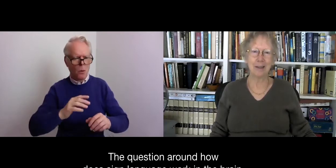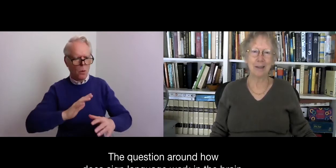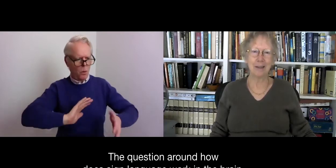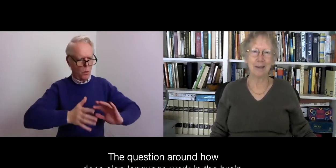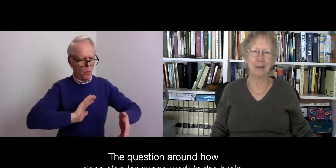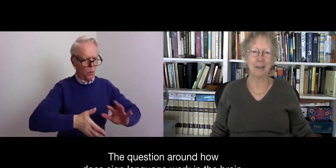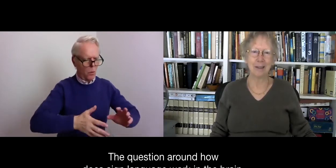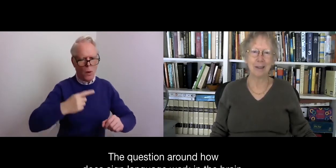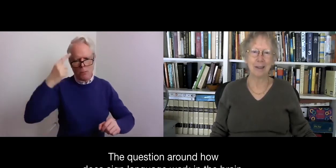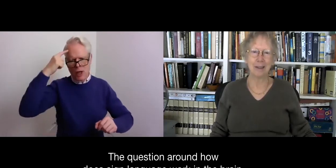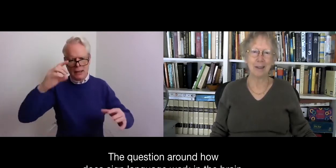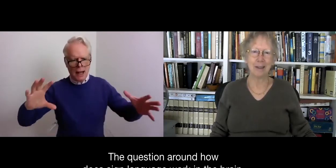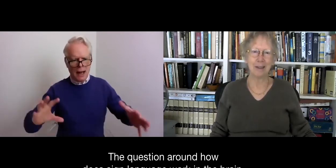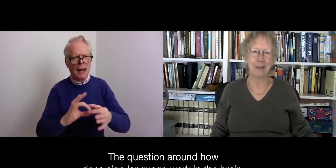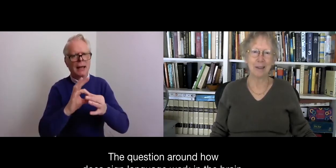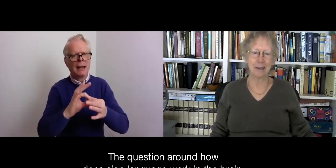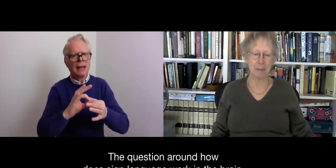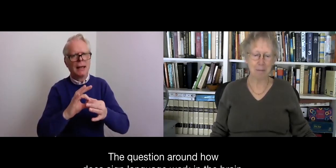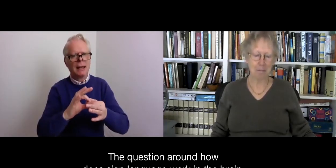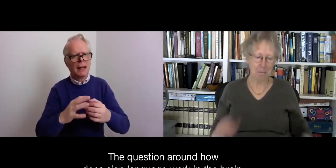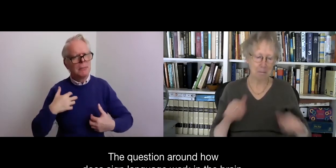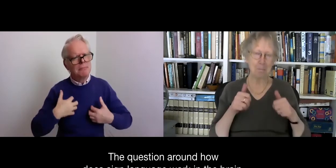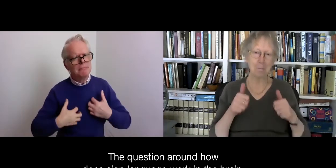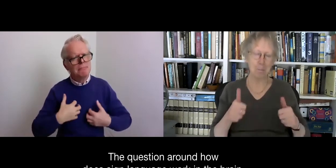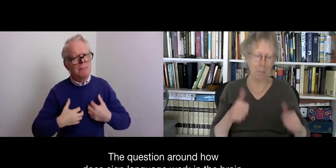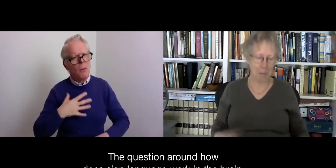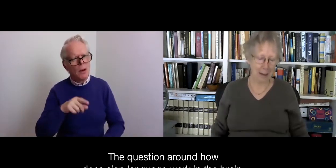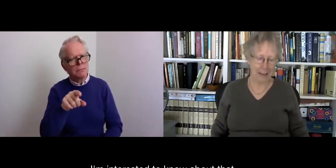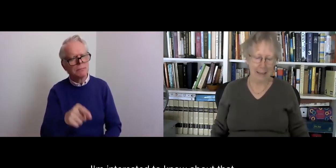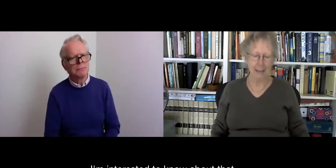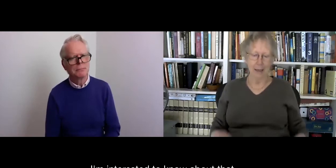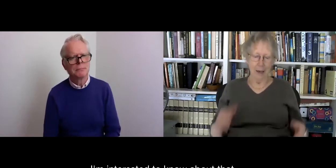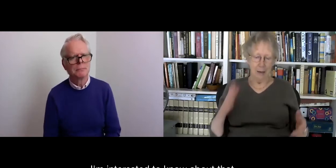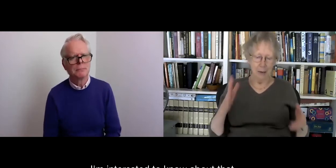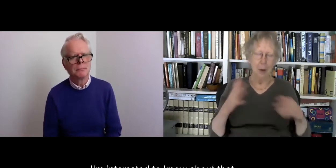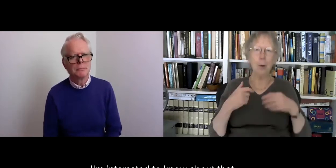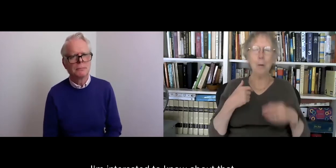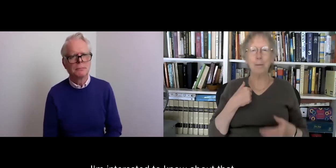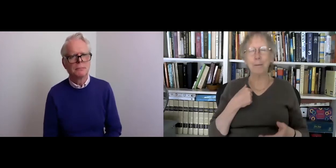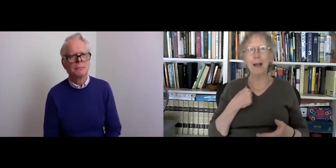around how does sign language work in the brain? I'm interested to know about that.